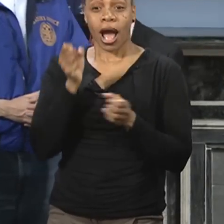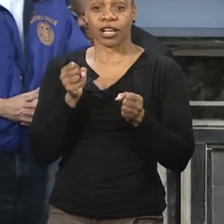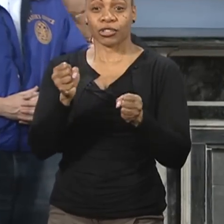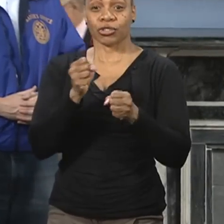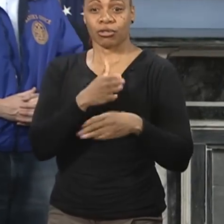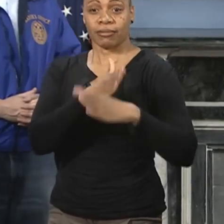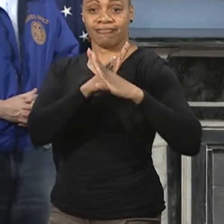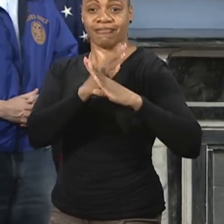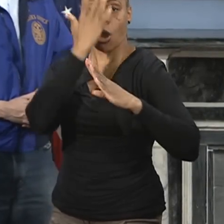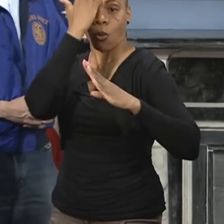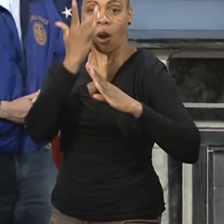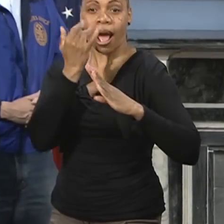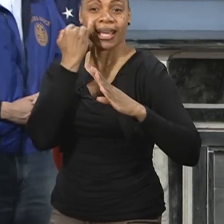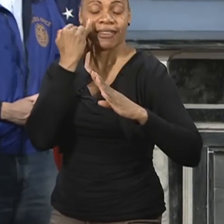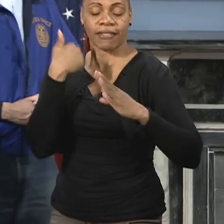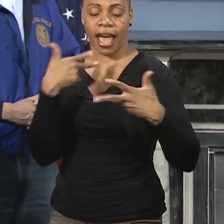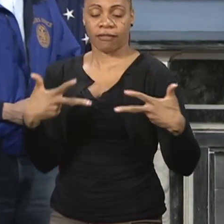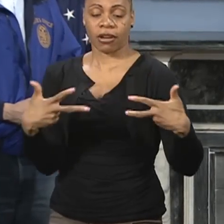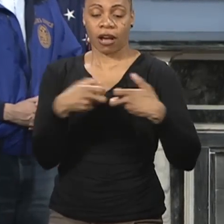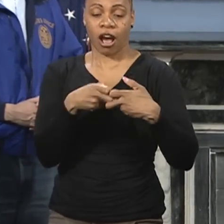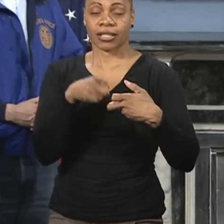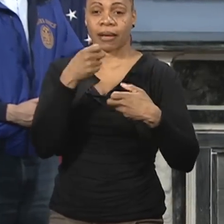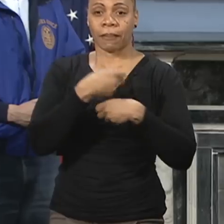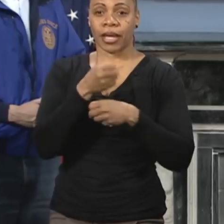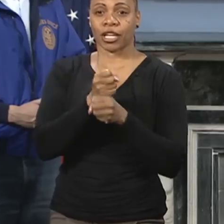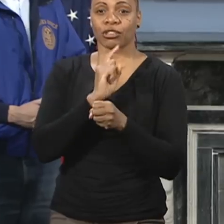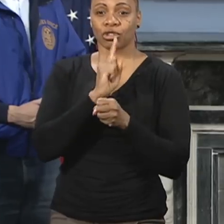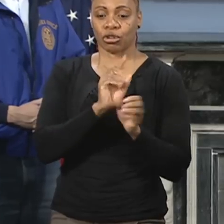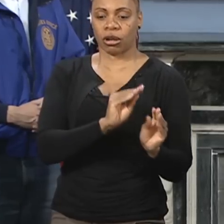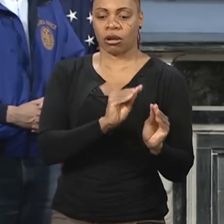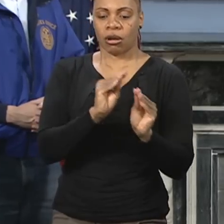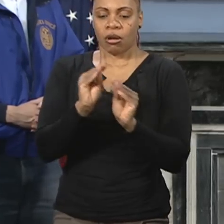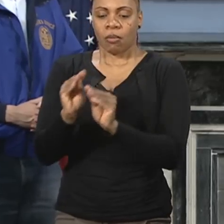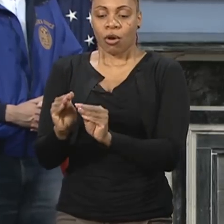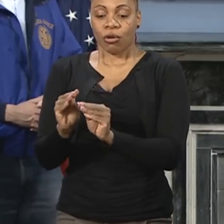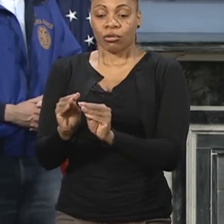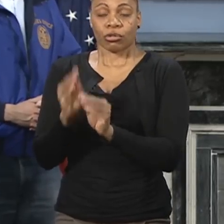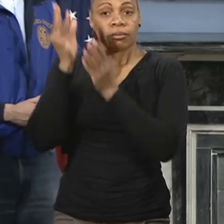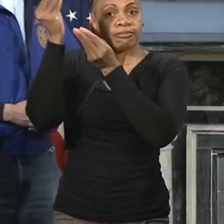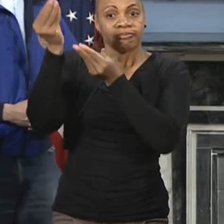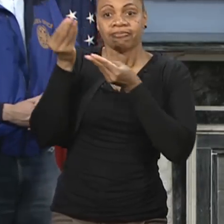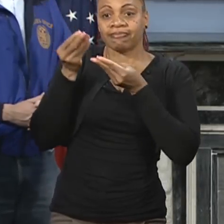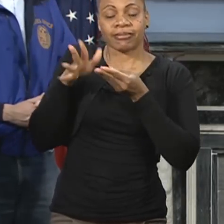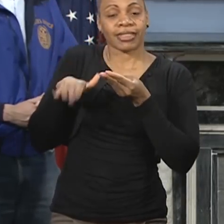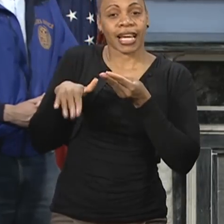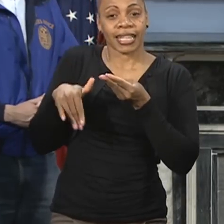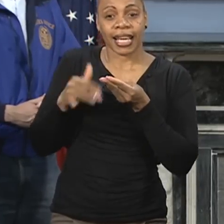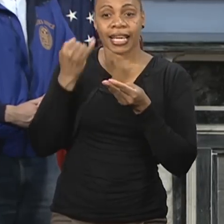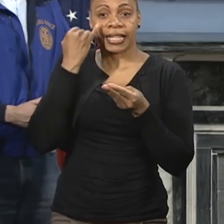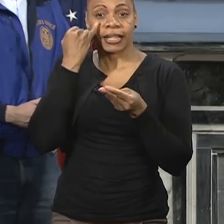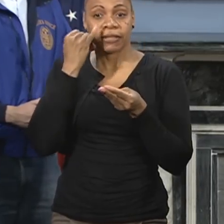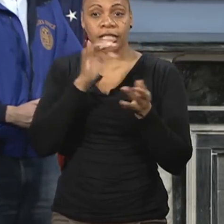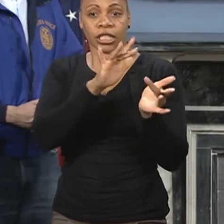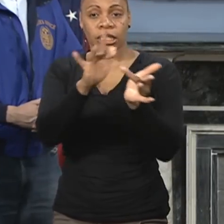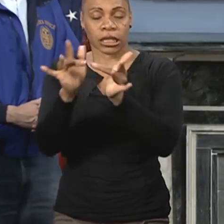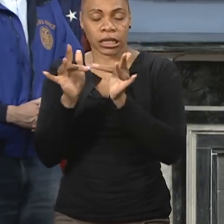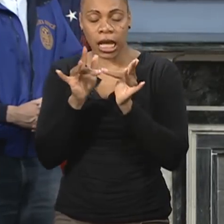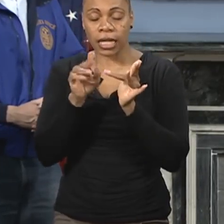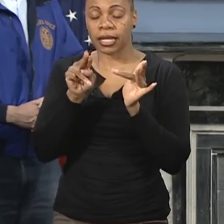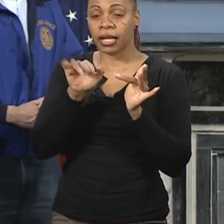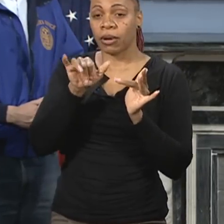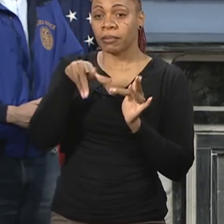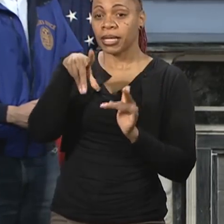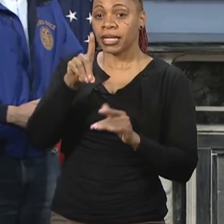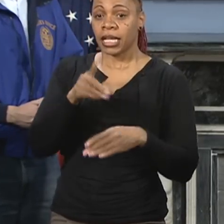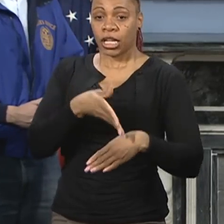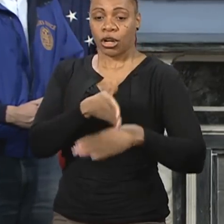car accident, we'd have to clear the car accident. So it hasn't been brought to my attention yet that we had to reach out to the PD to shut streets, because if we shut a street, it